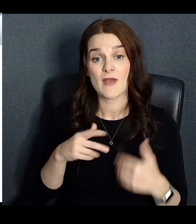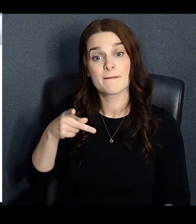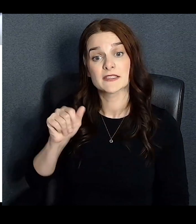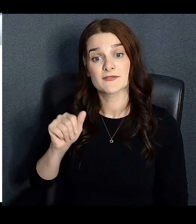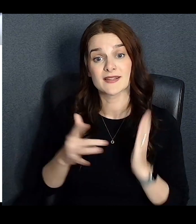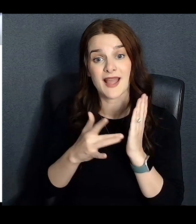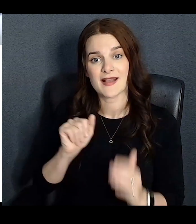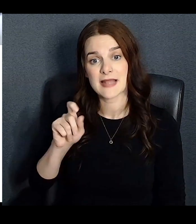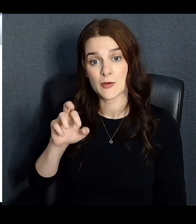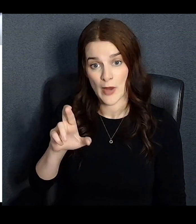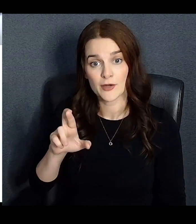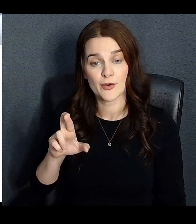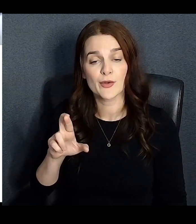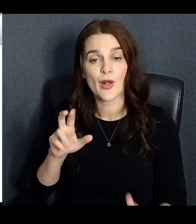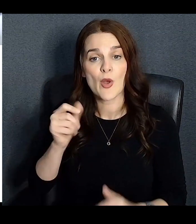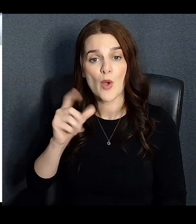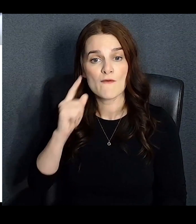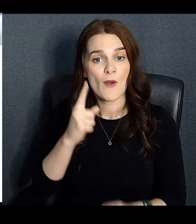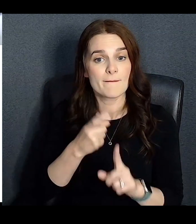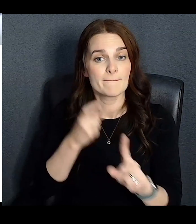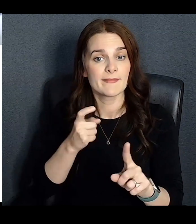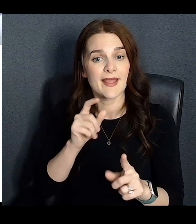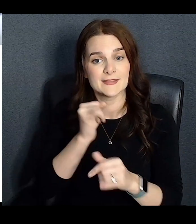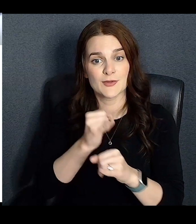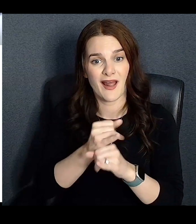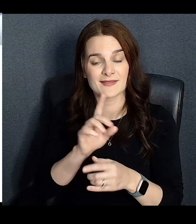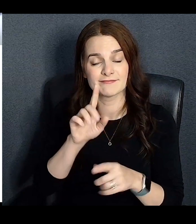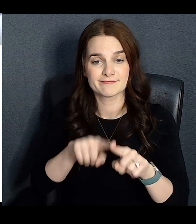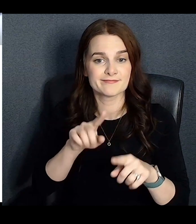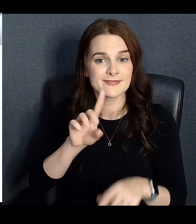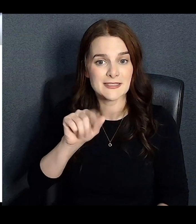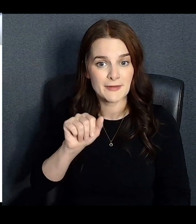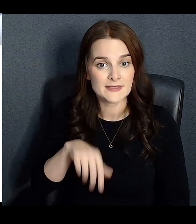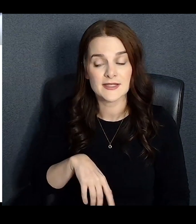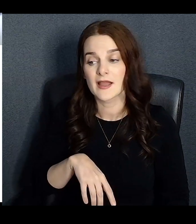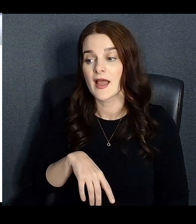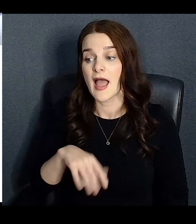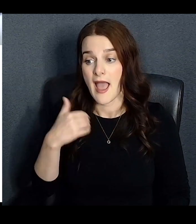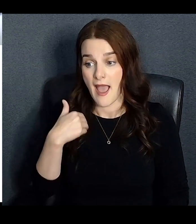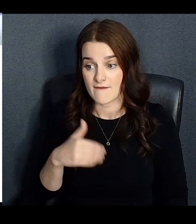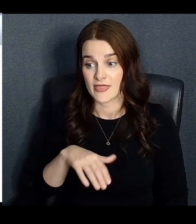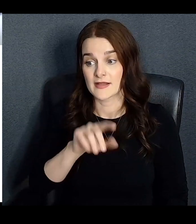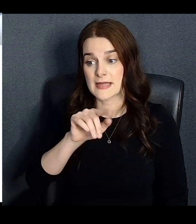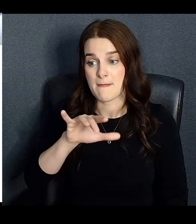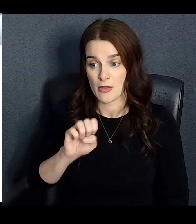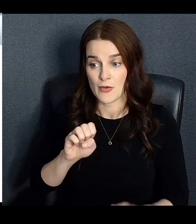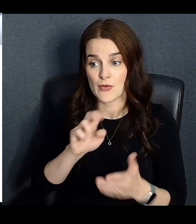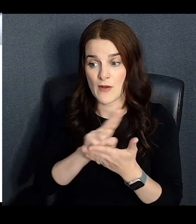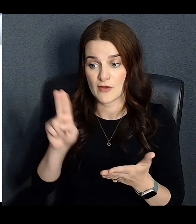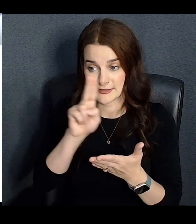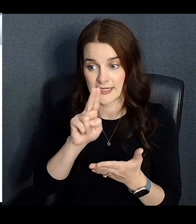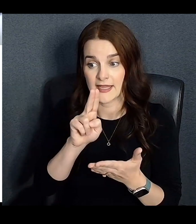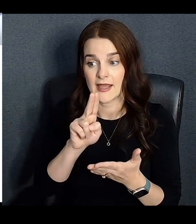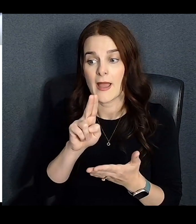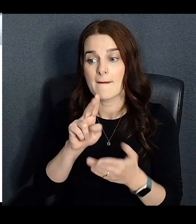few logos. We have the Pennsylvania Tech Accelerator logo from the Institute on Disabilities. We also have the Tufts University Institute on Disabilities